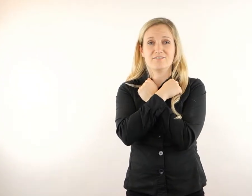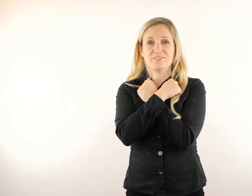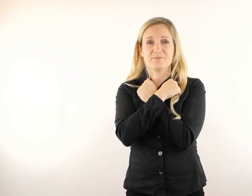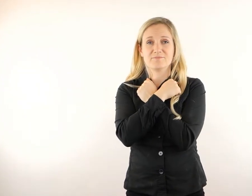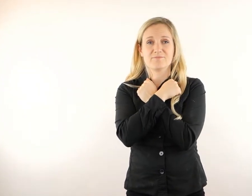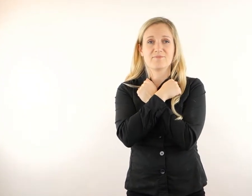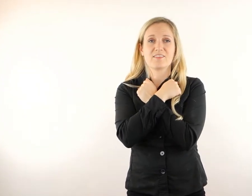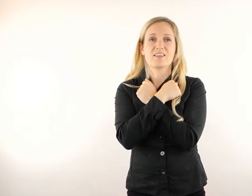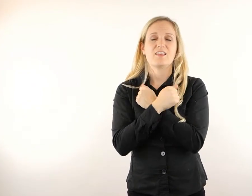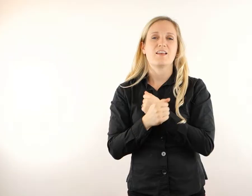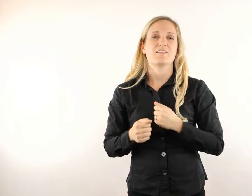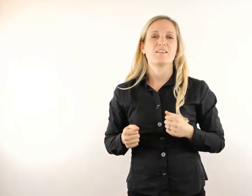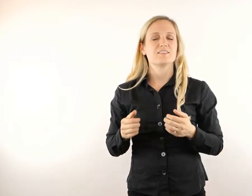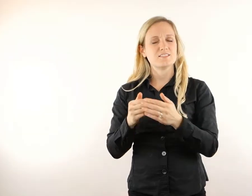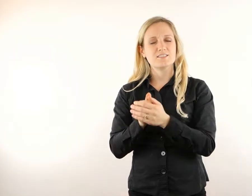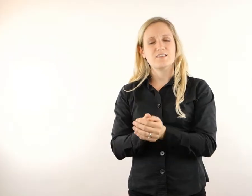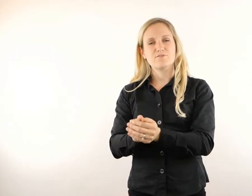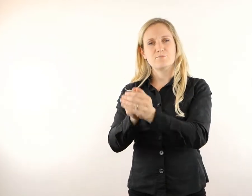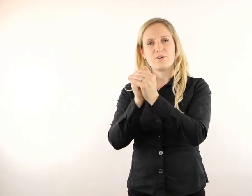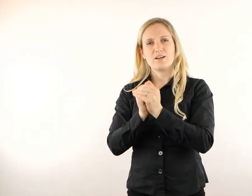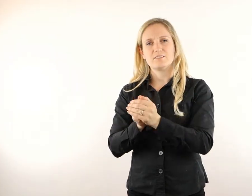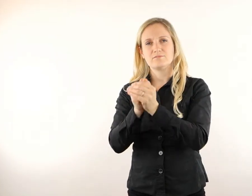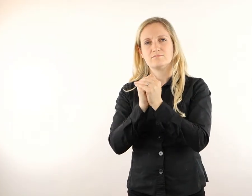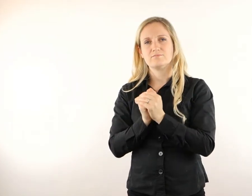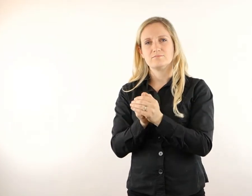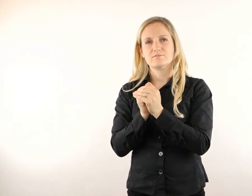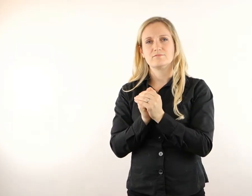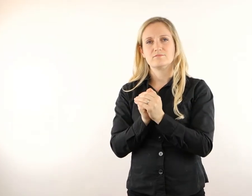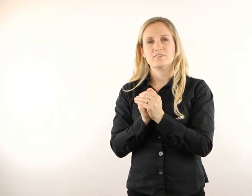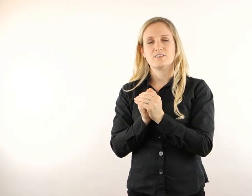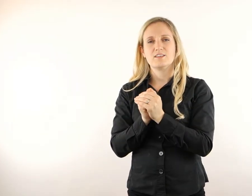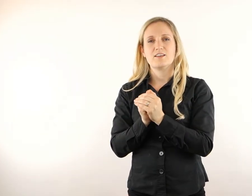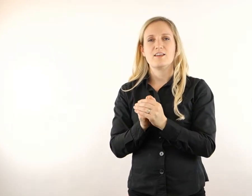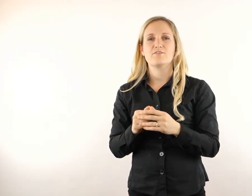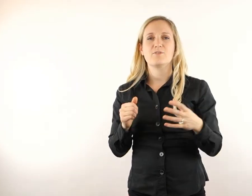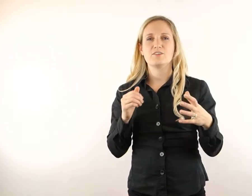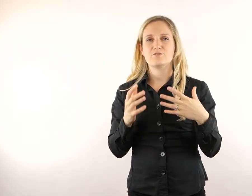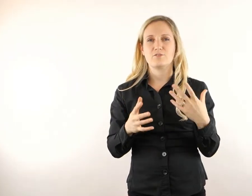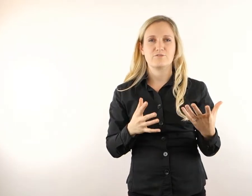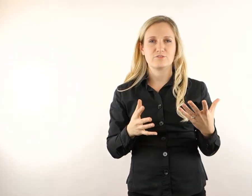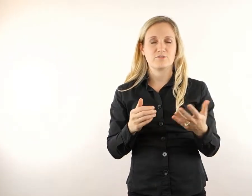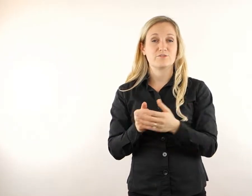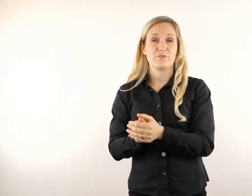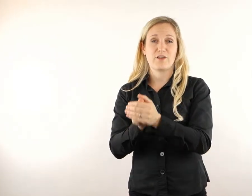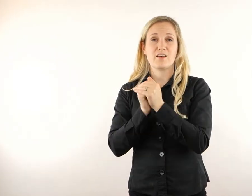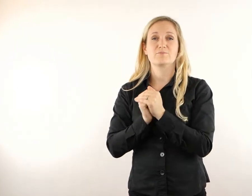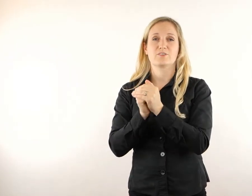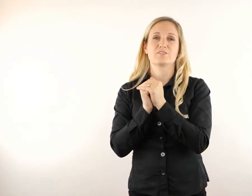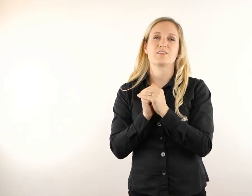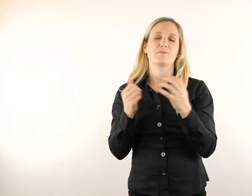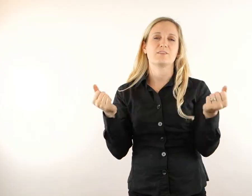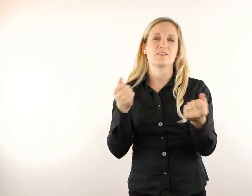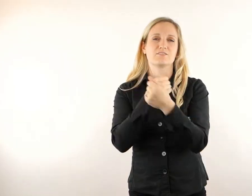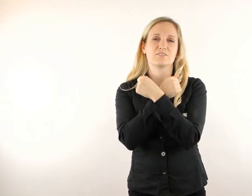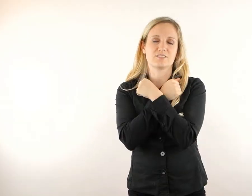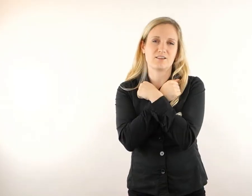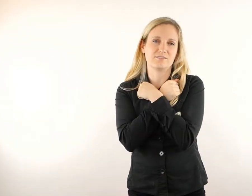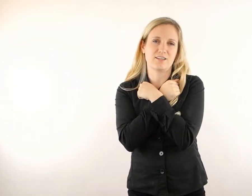Love. And then this is a sign for prayer. If you want to use those vocab words to help the kids learn the song,